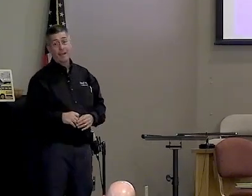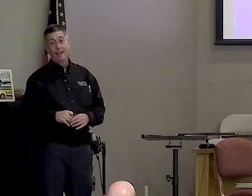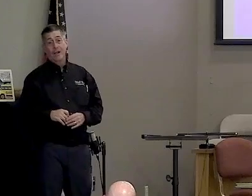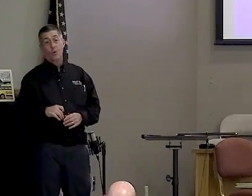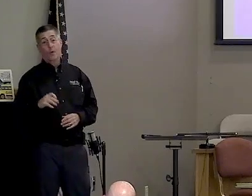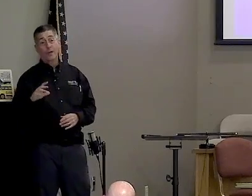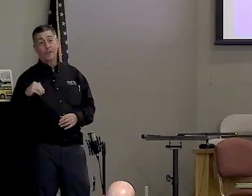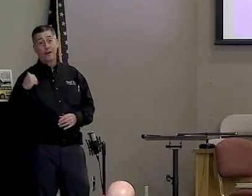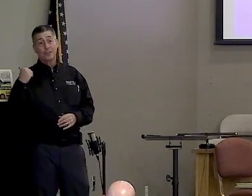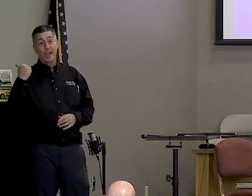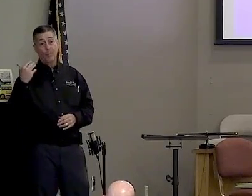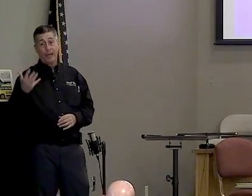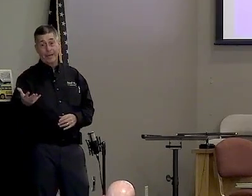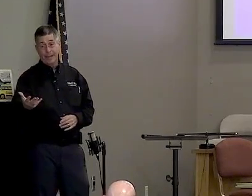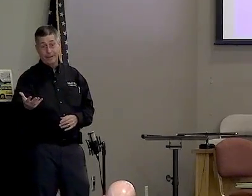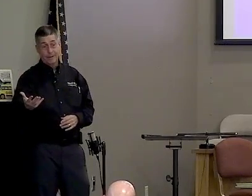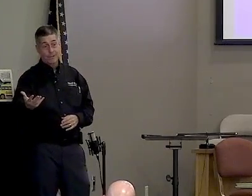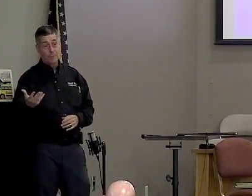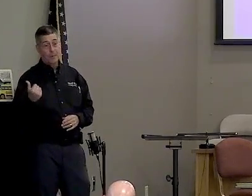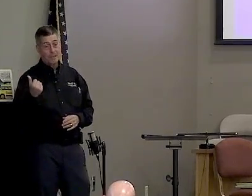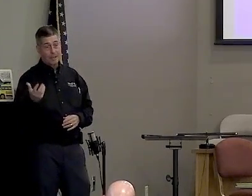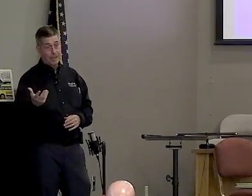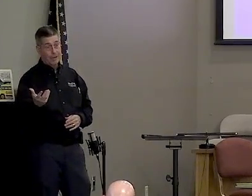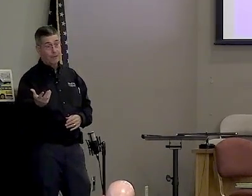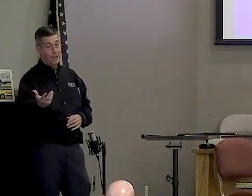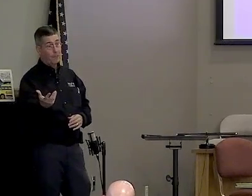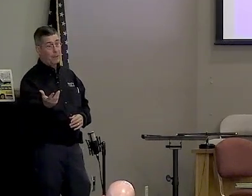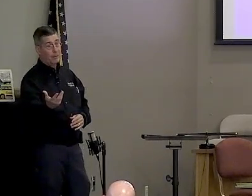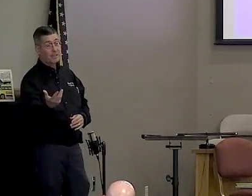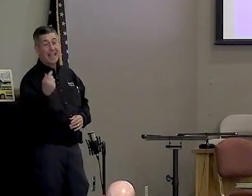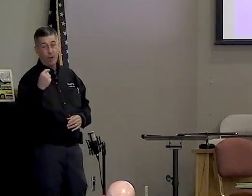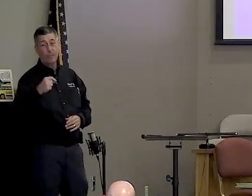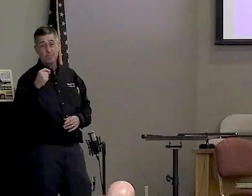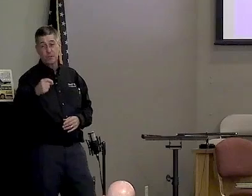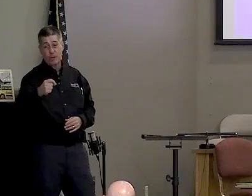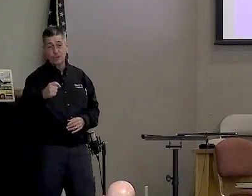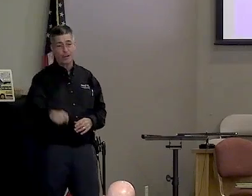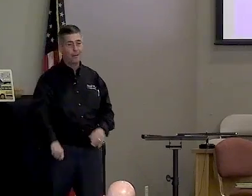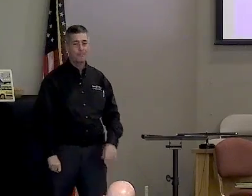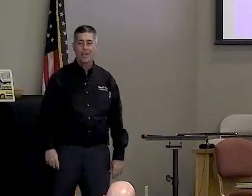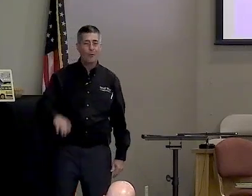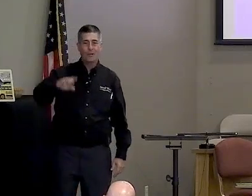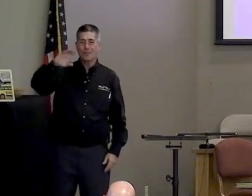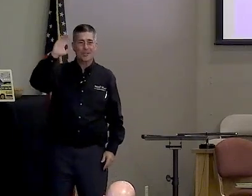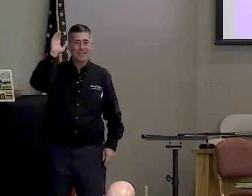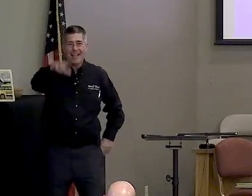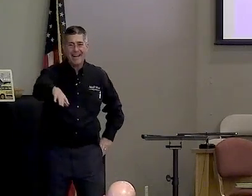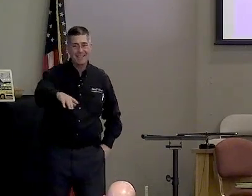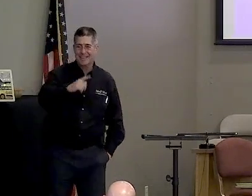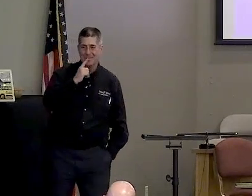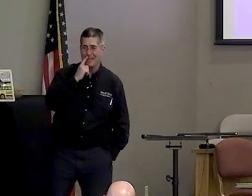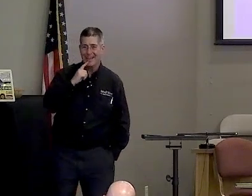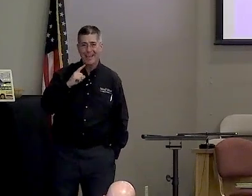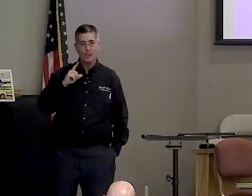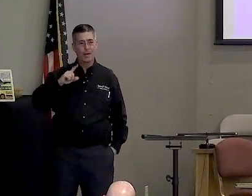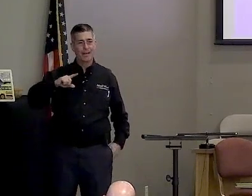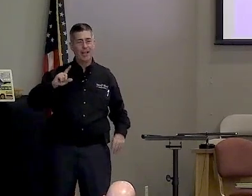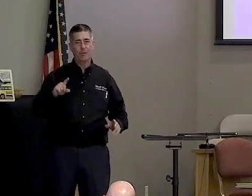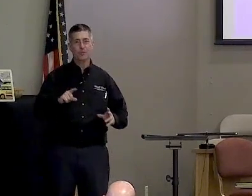we are there to help that need, to meet the need of deaf people, to help them spiritually. One of the most exciting things to me is when a deaf person will,